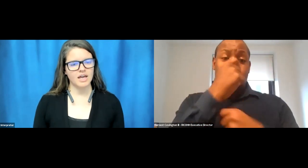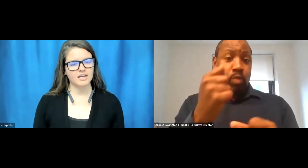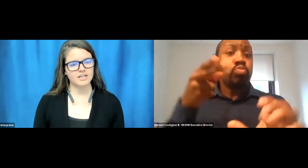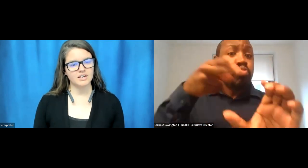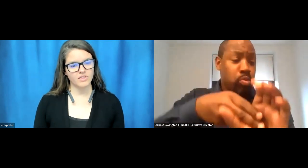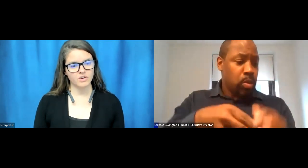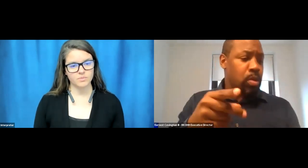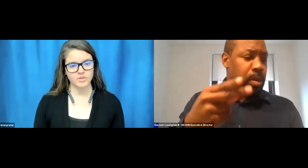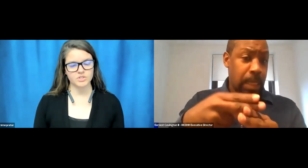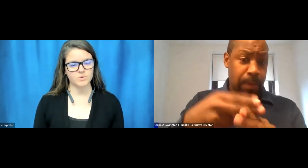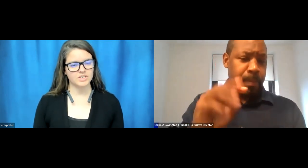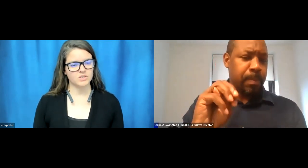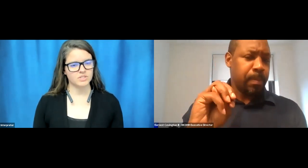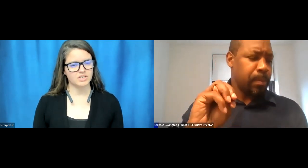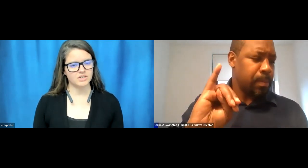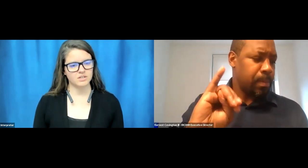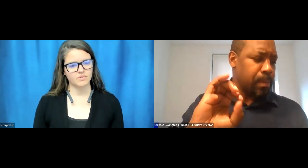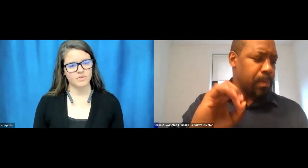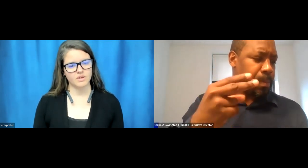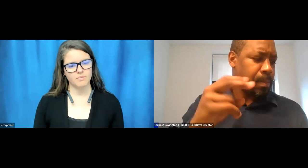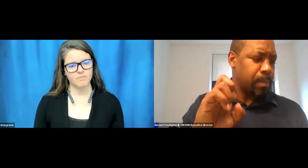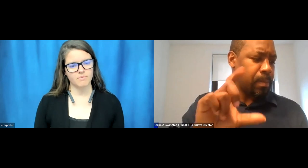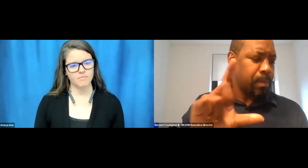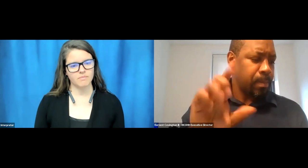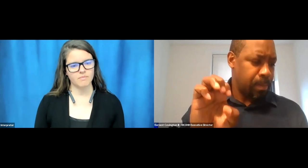And another person who is interested